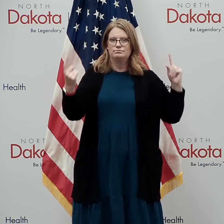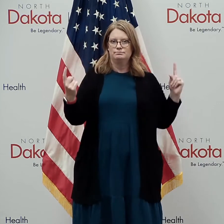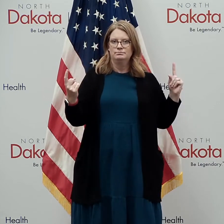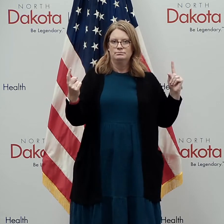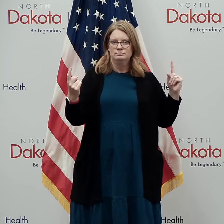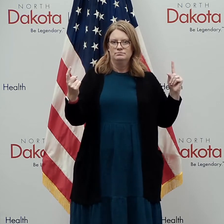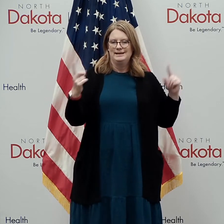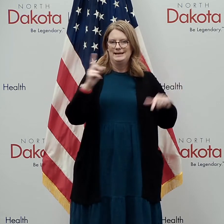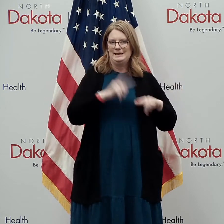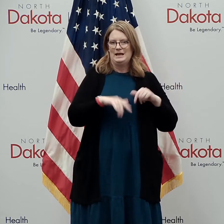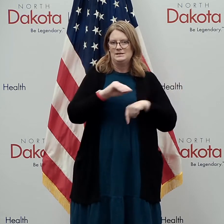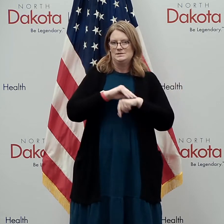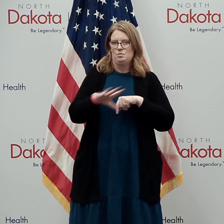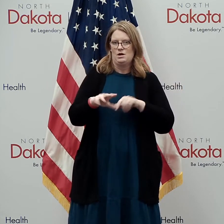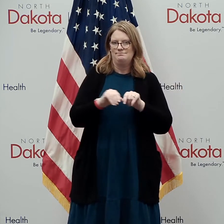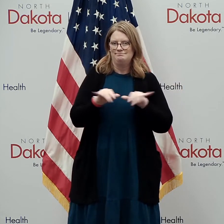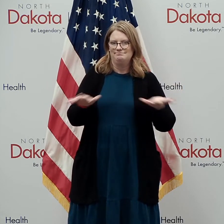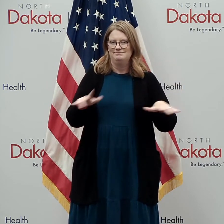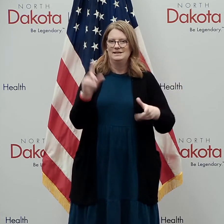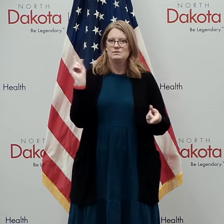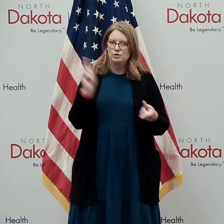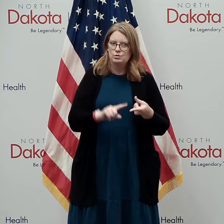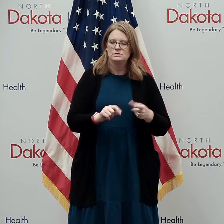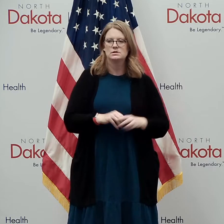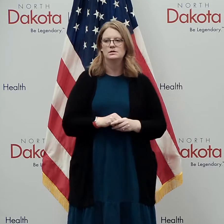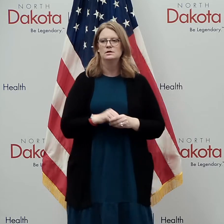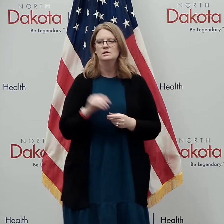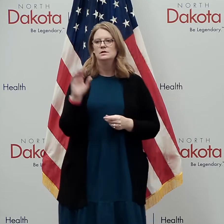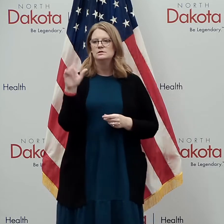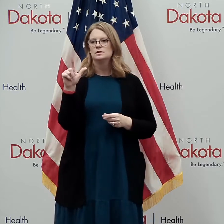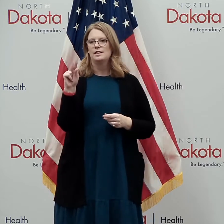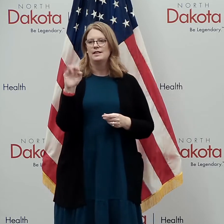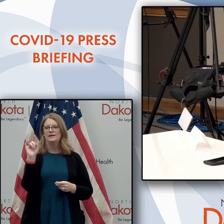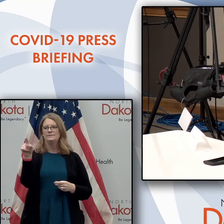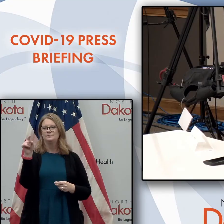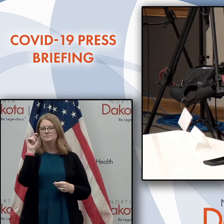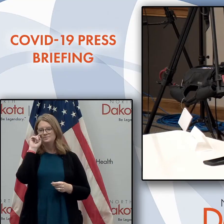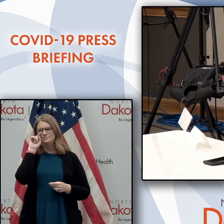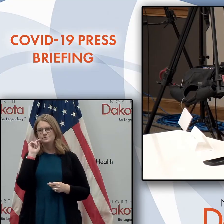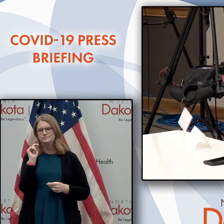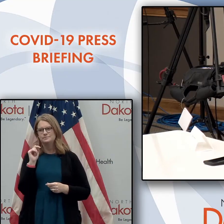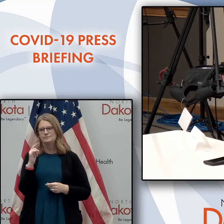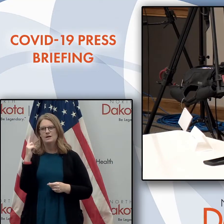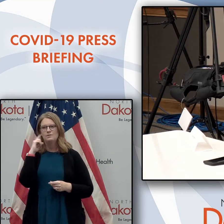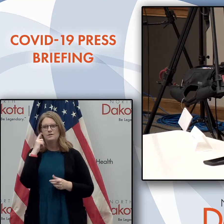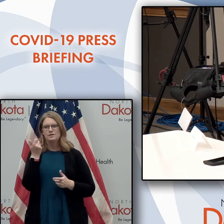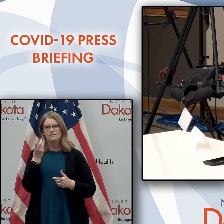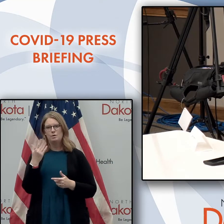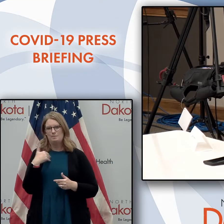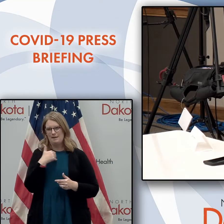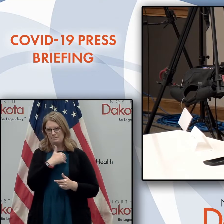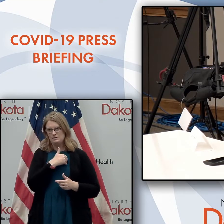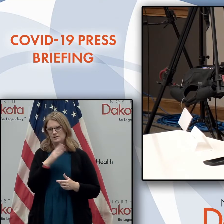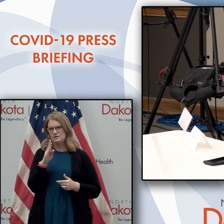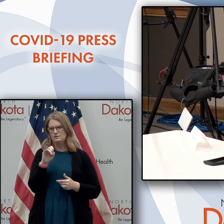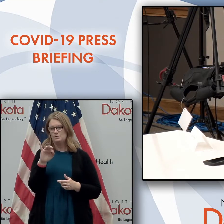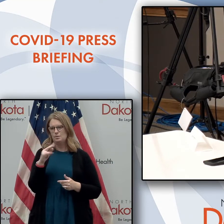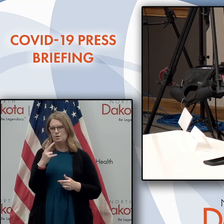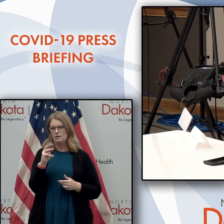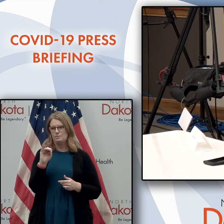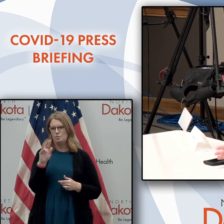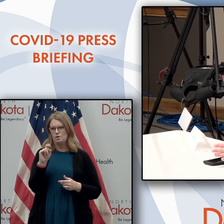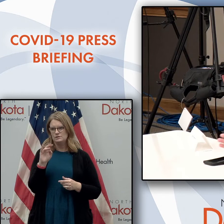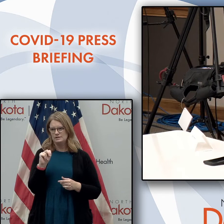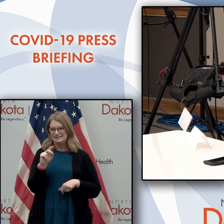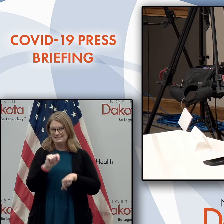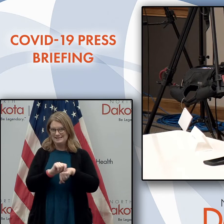Okay, it was Lane, and then we're going to go back online before we come over this way. Governor, we've heard from a couple members of the Burley-Morton Task Force saying